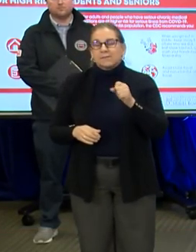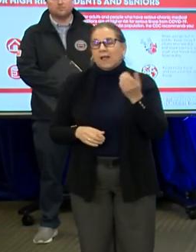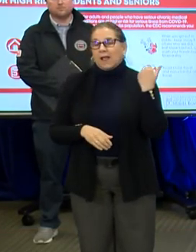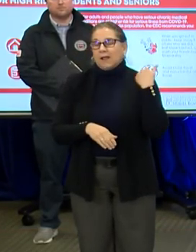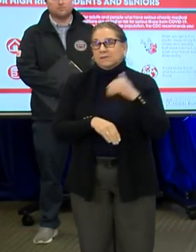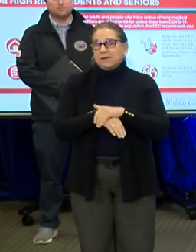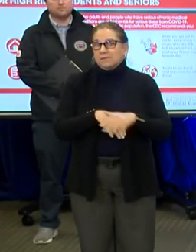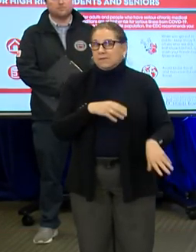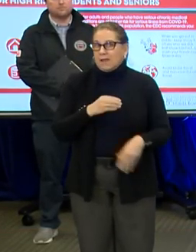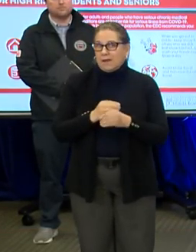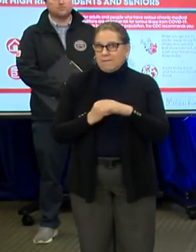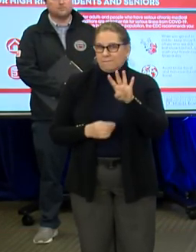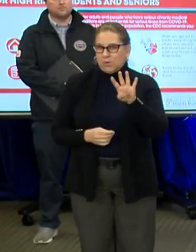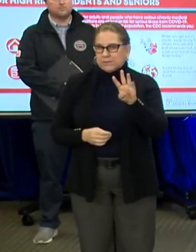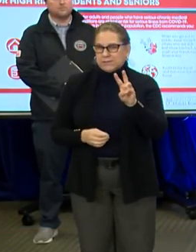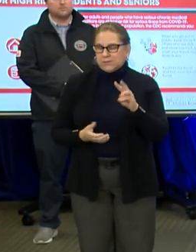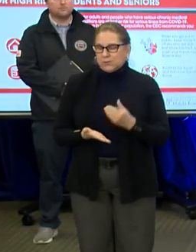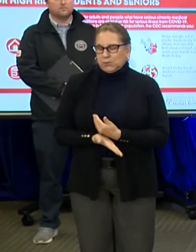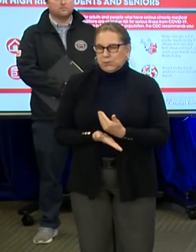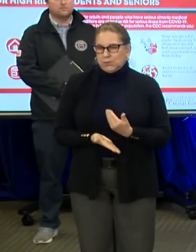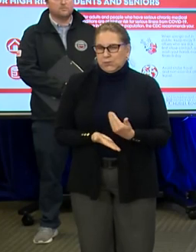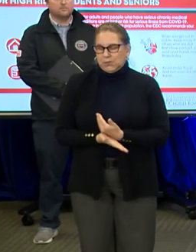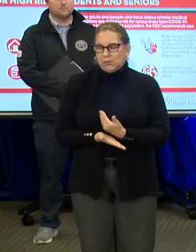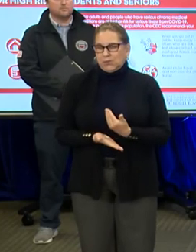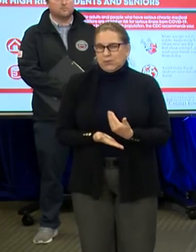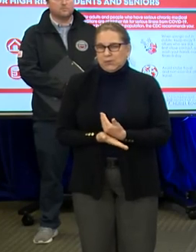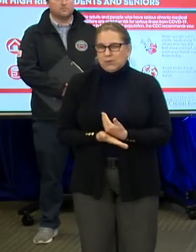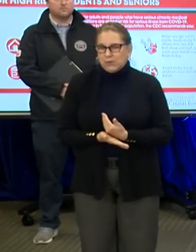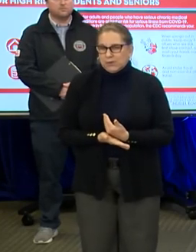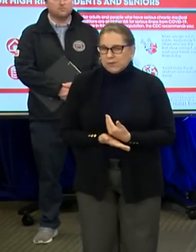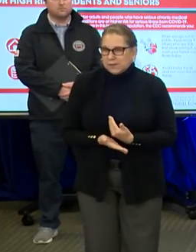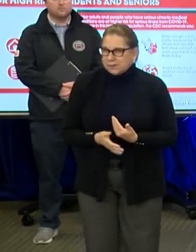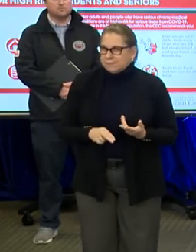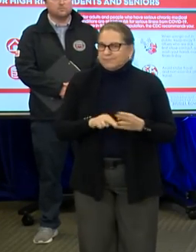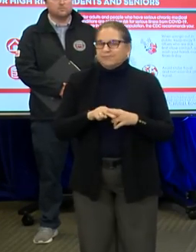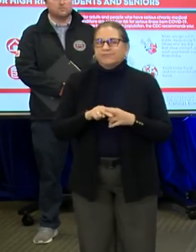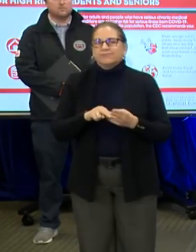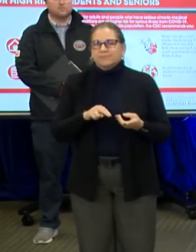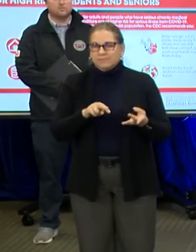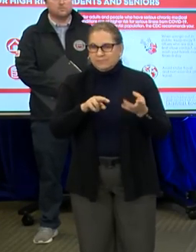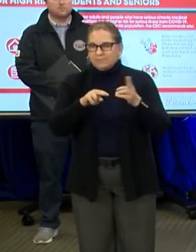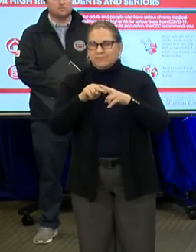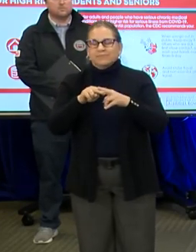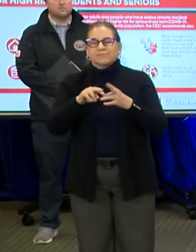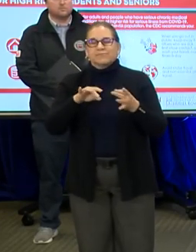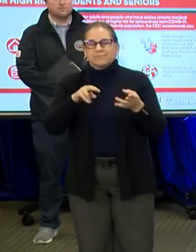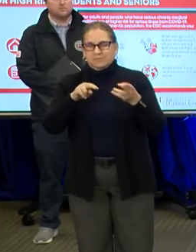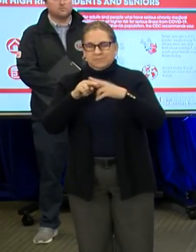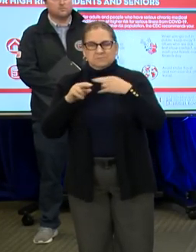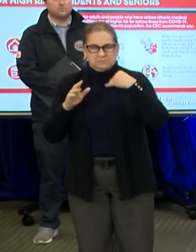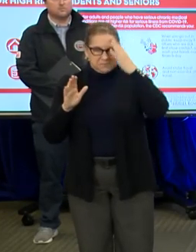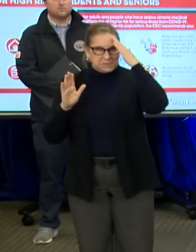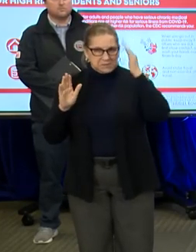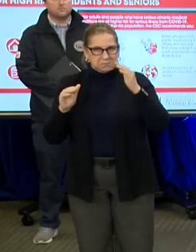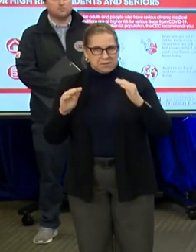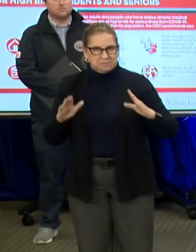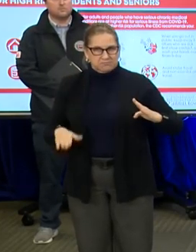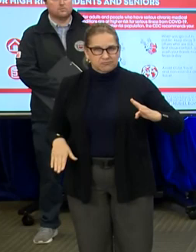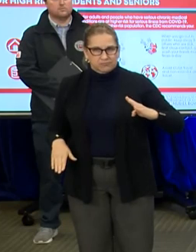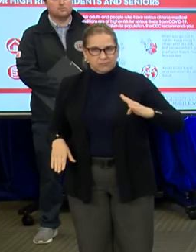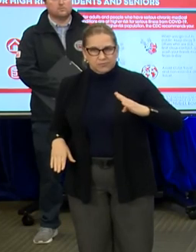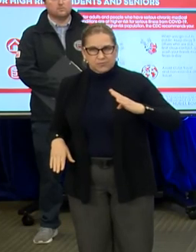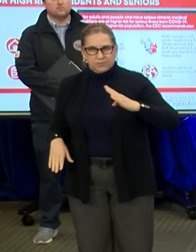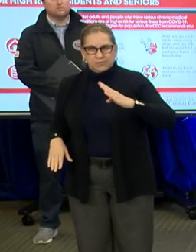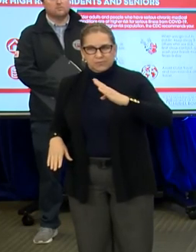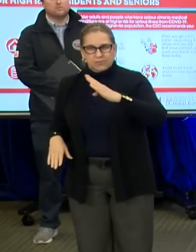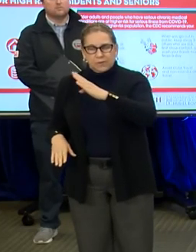is consistent with the increase in positive results that we expected to see with more testing and more